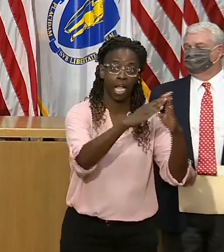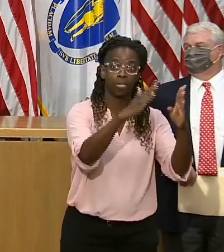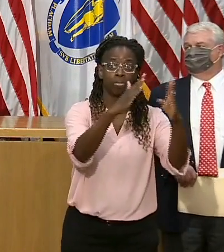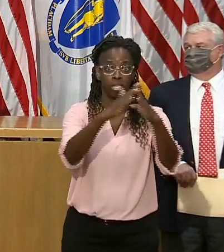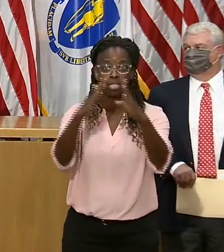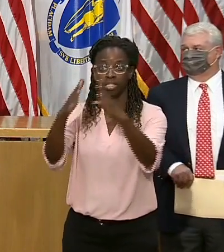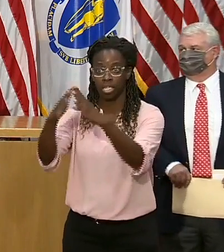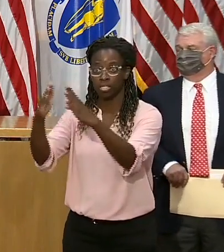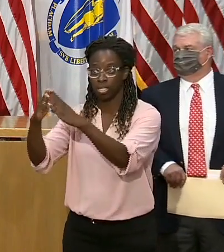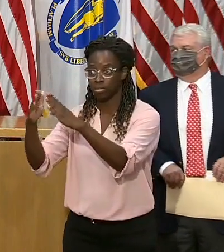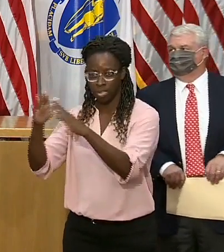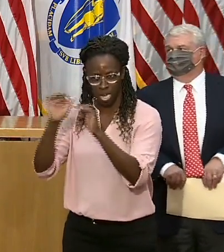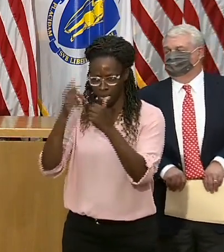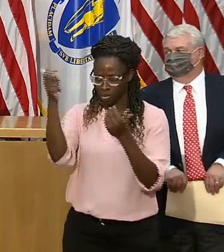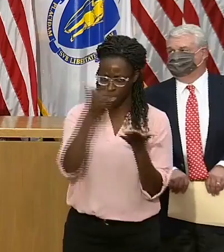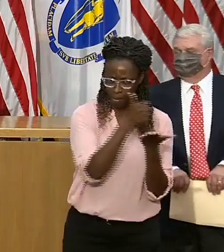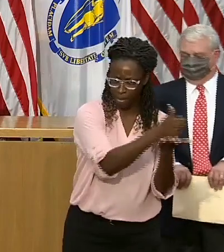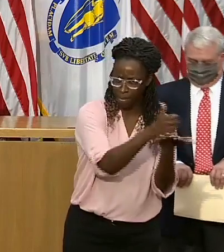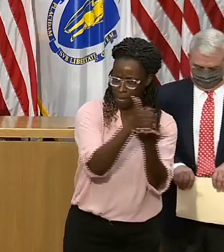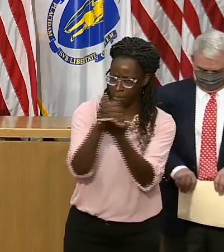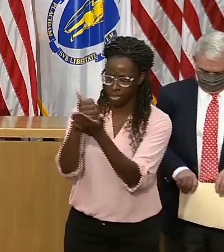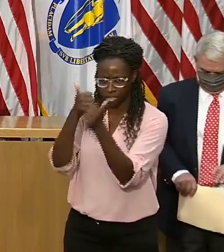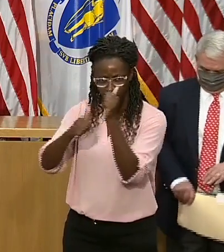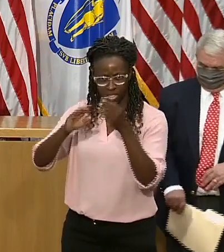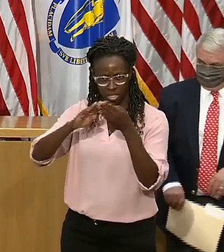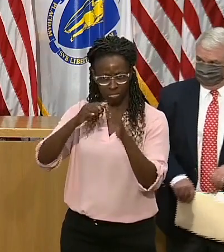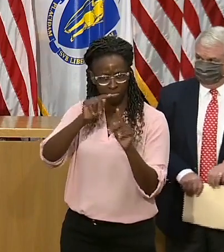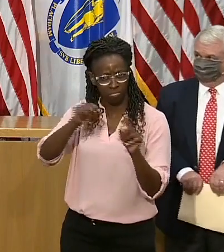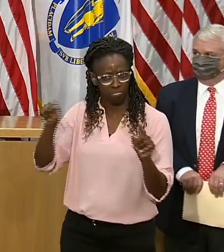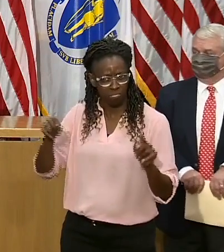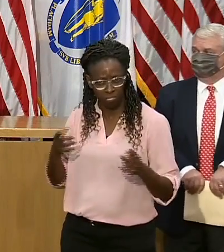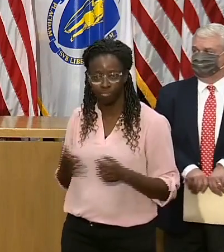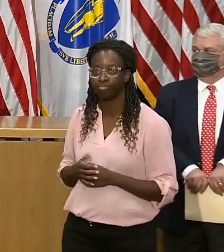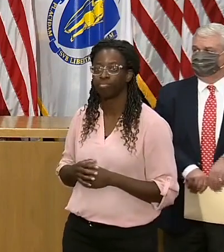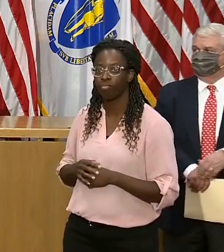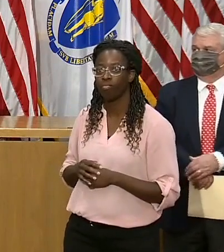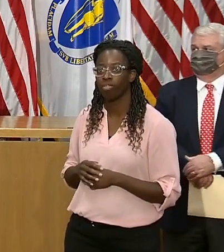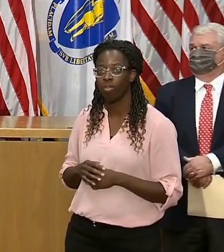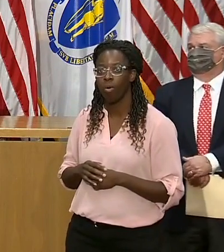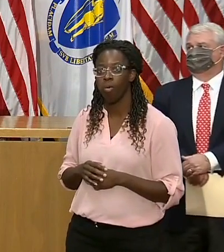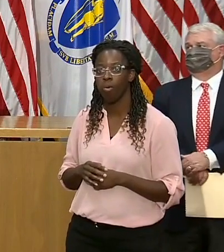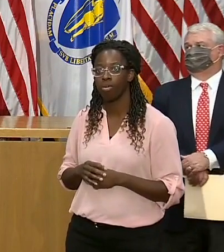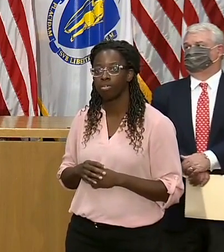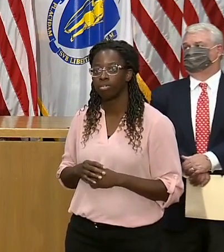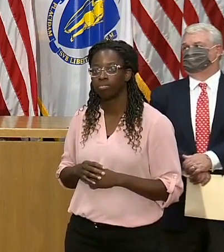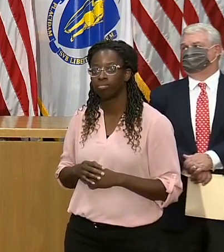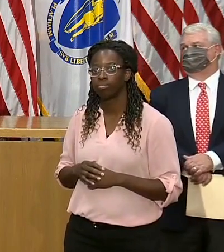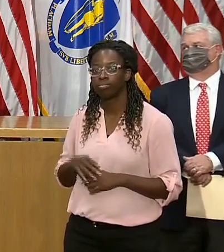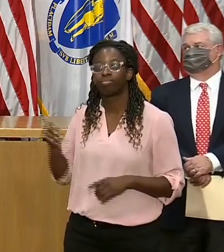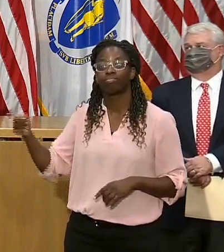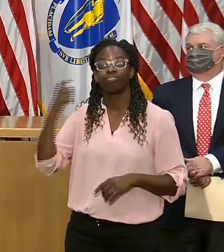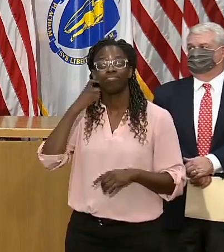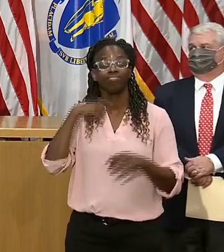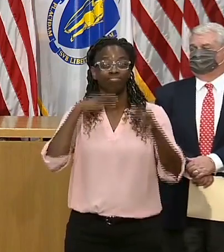benefited tremendously from that over the course of the summer. But I think you're likely to see